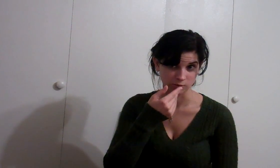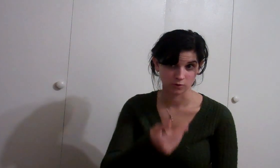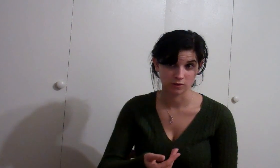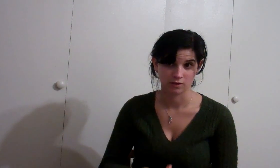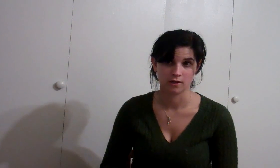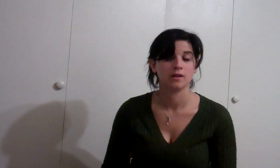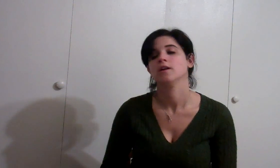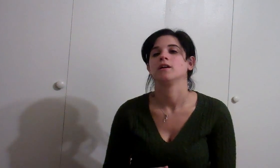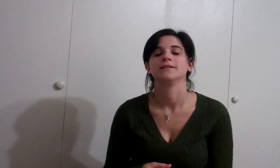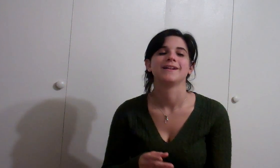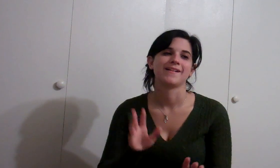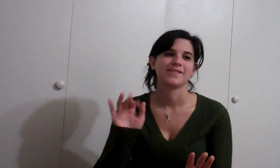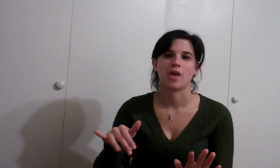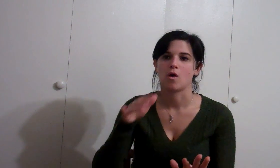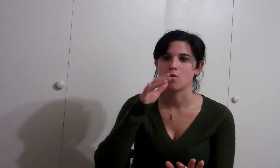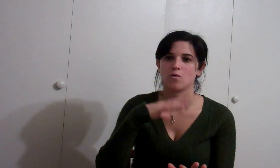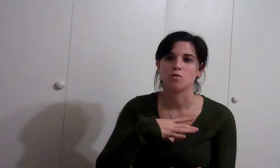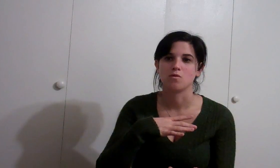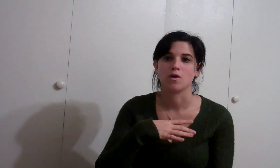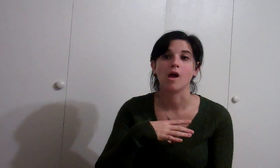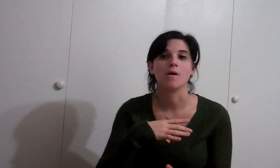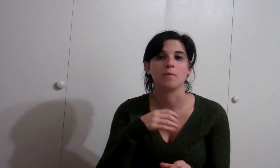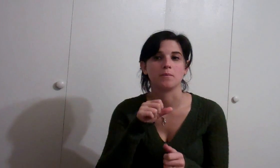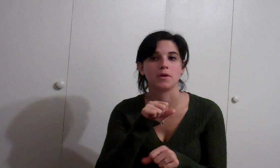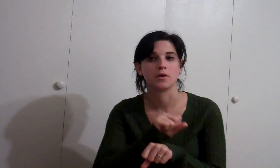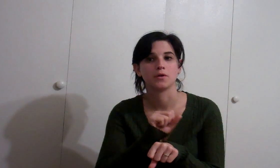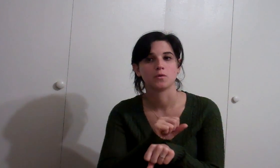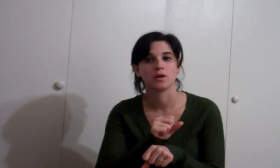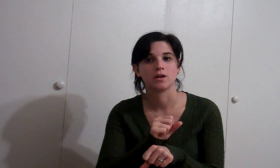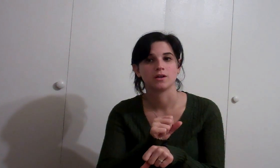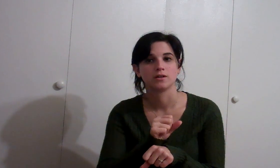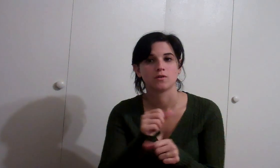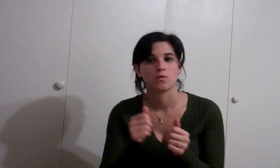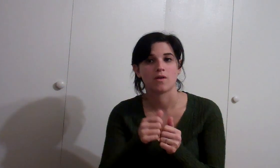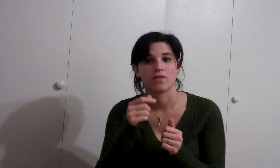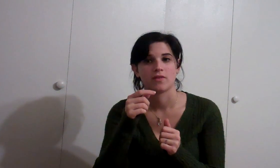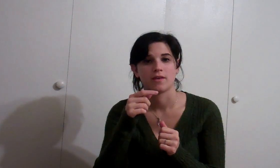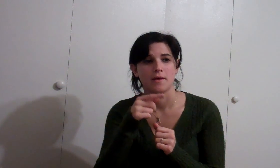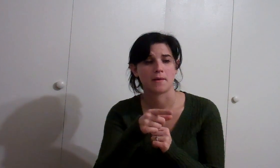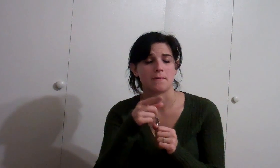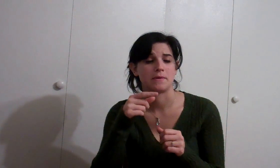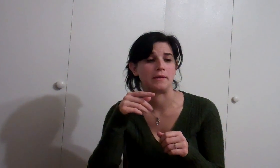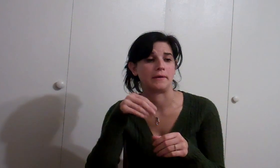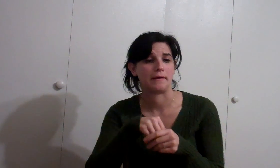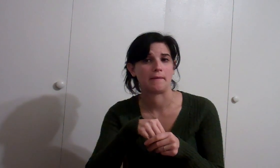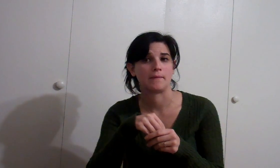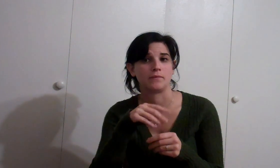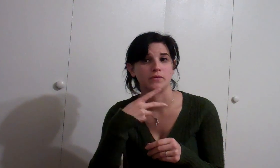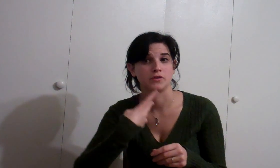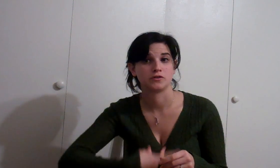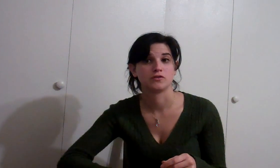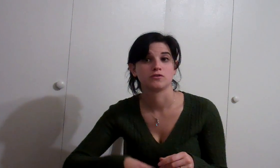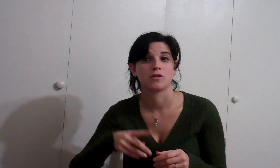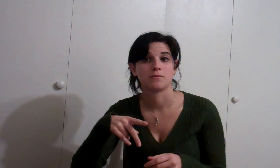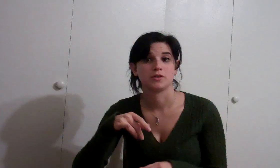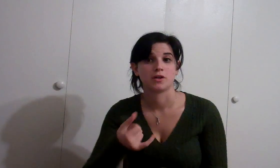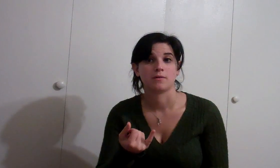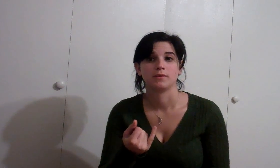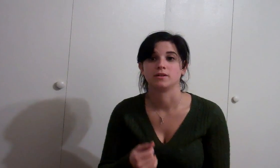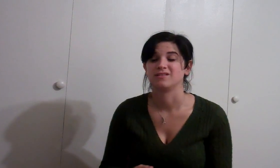Pajamas. Yeah. Yeah. She said, you've got to work with this kid sometime. And I think you were about 8 when you did that, or 9? 10. You were 10 when you did that movie. And Martin, looking